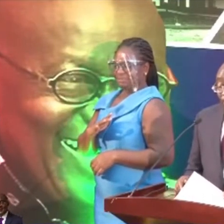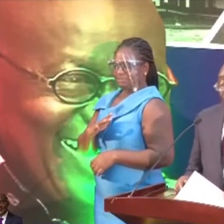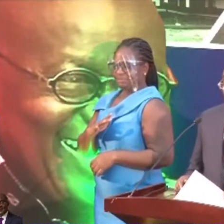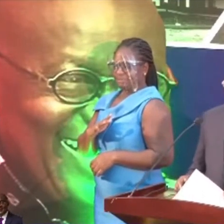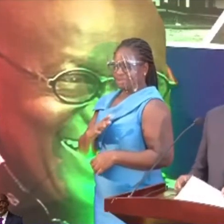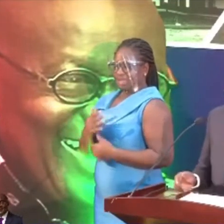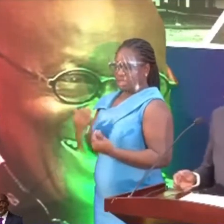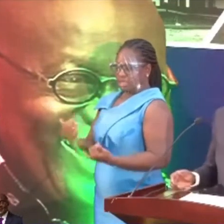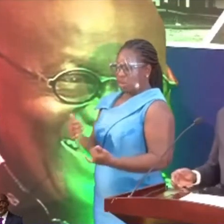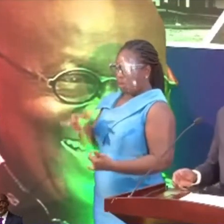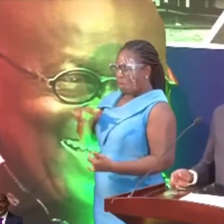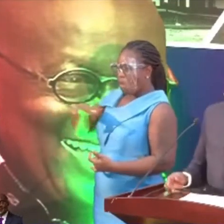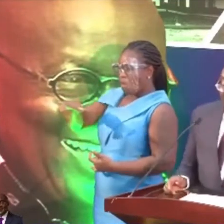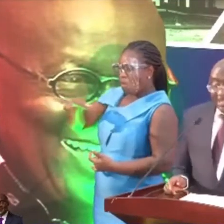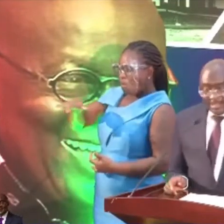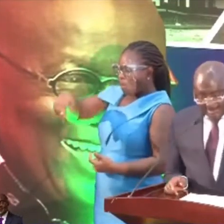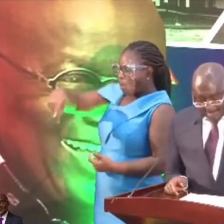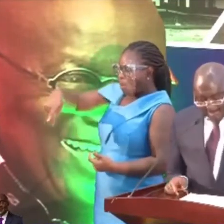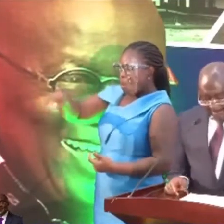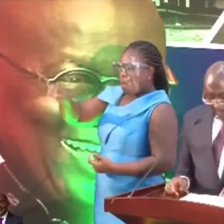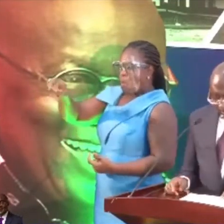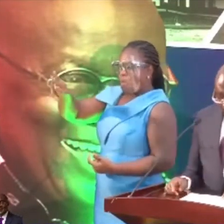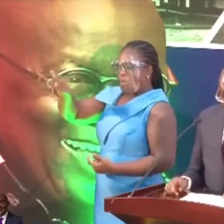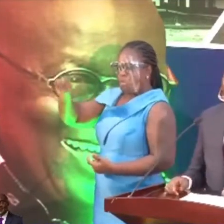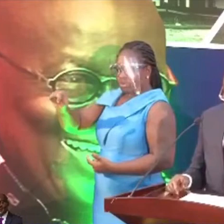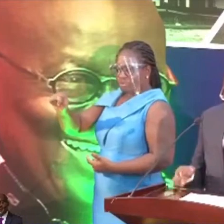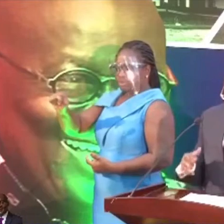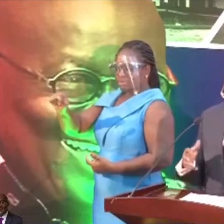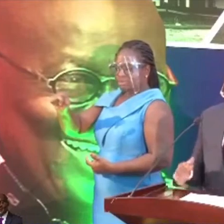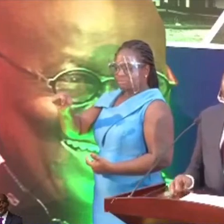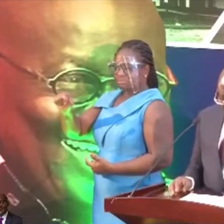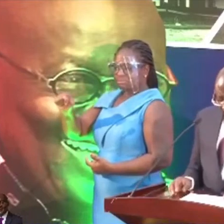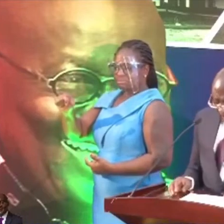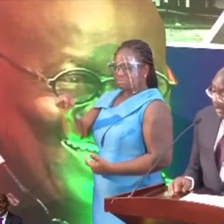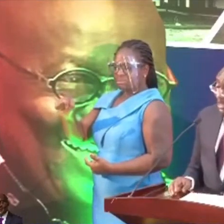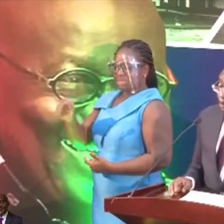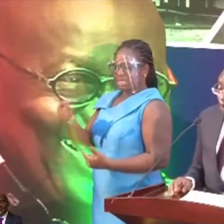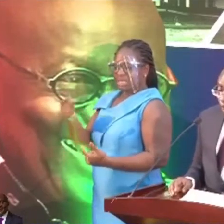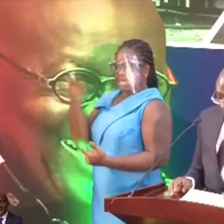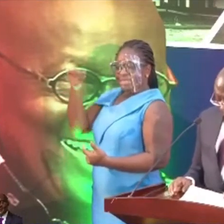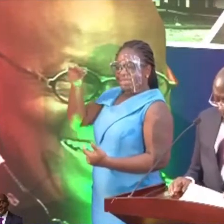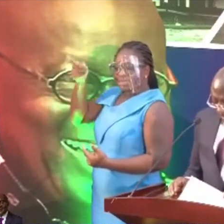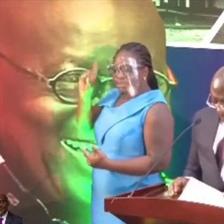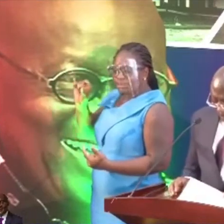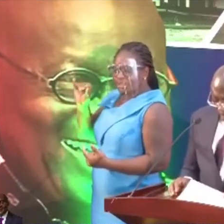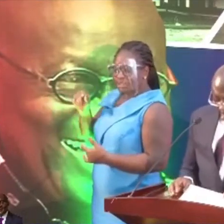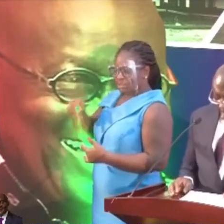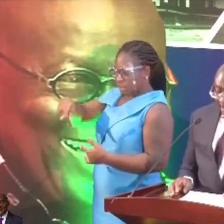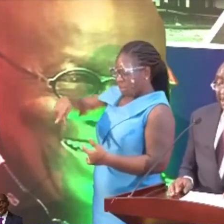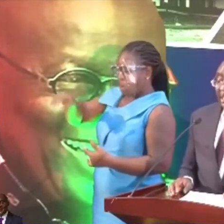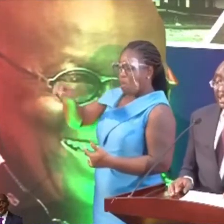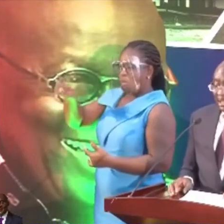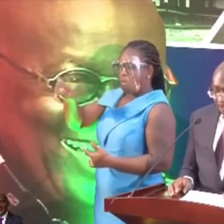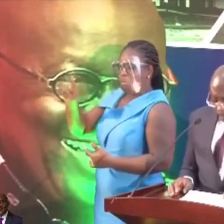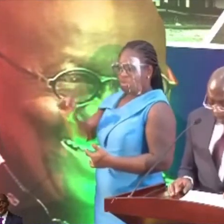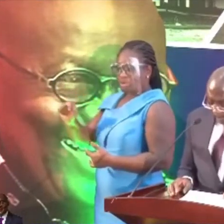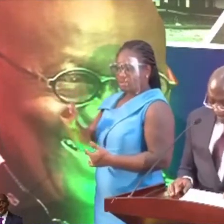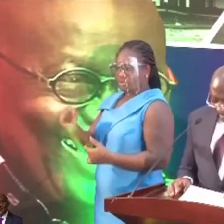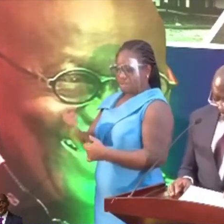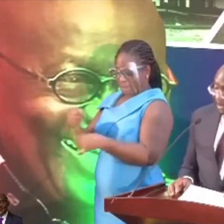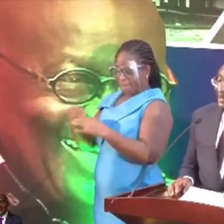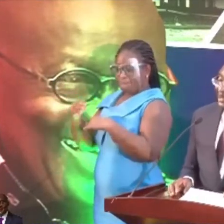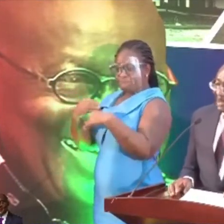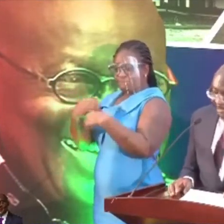ports and fish landing sites, where the Takoradi Port Expansion Project is